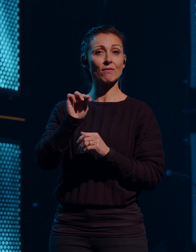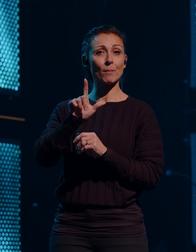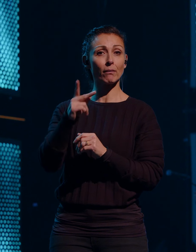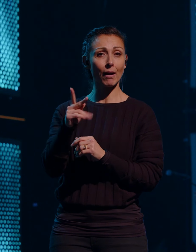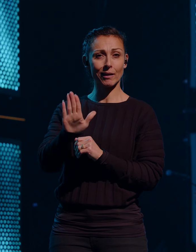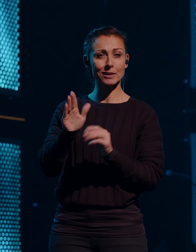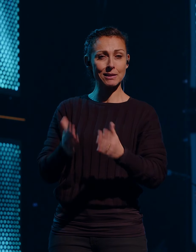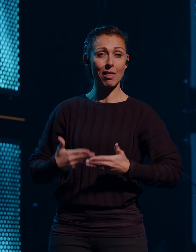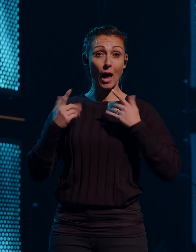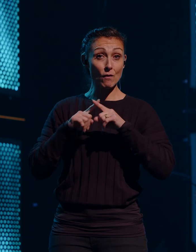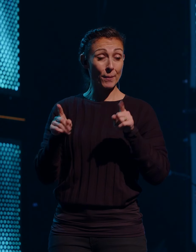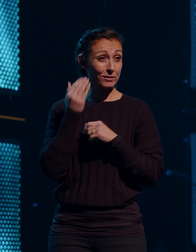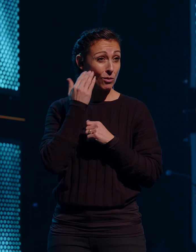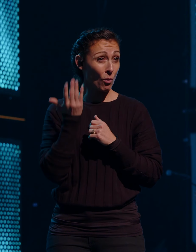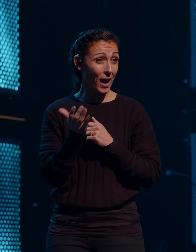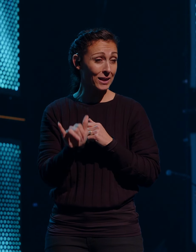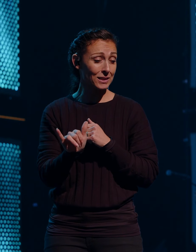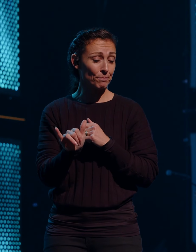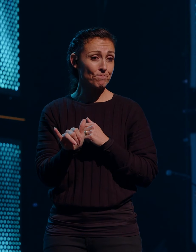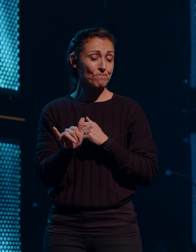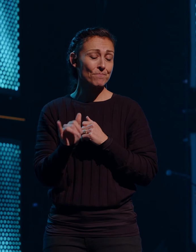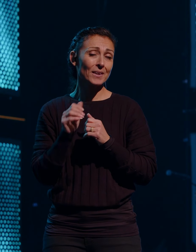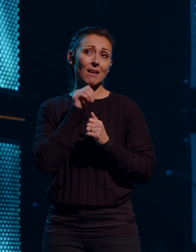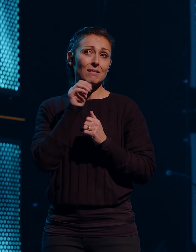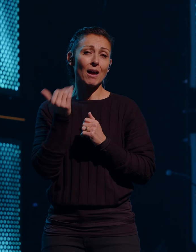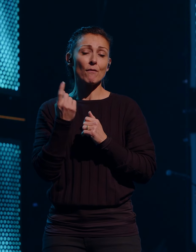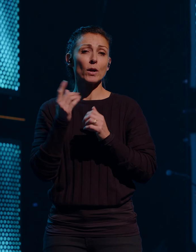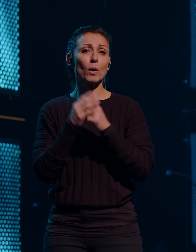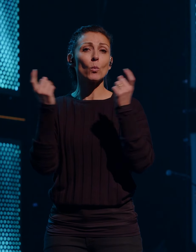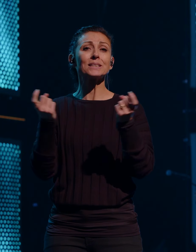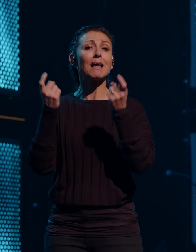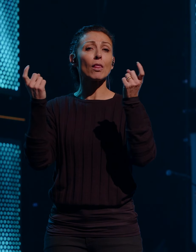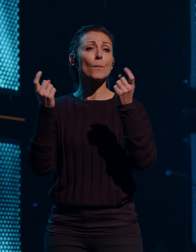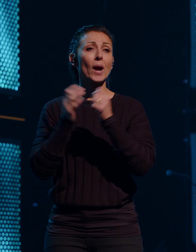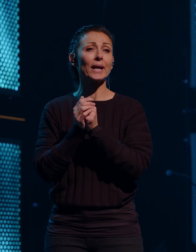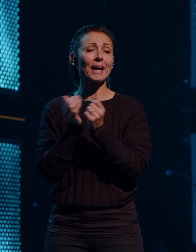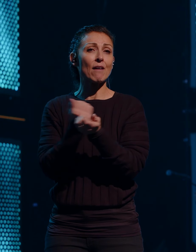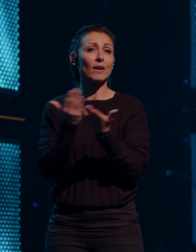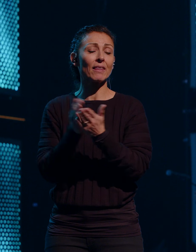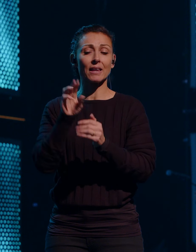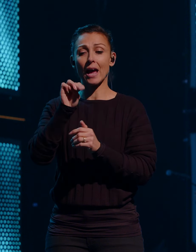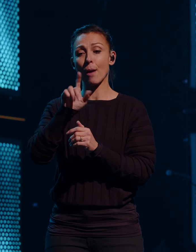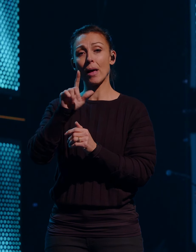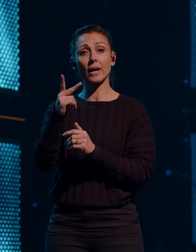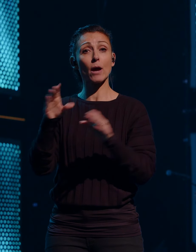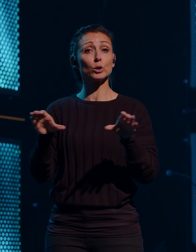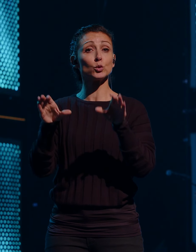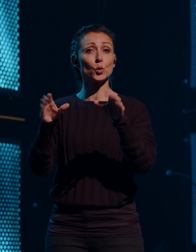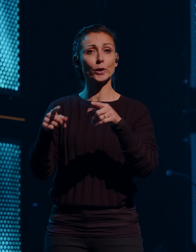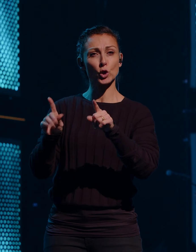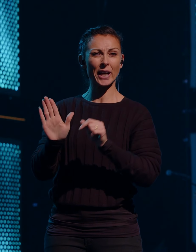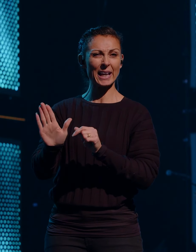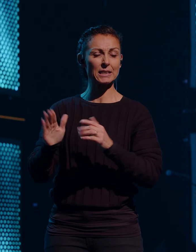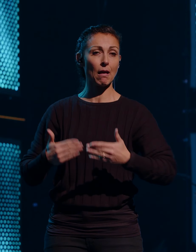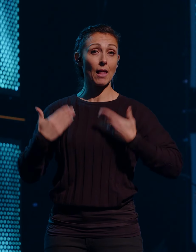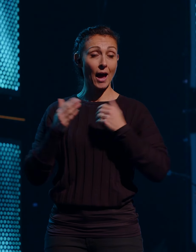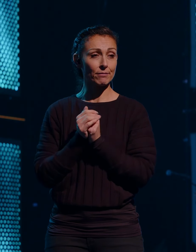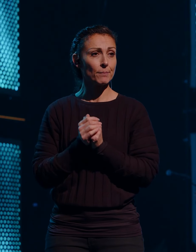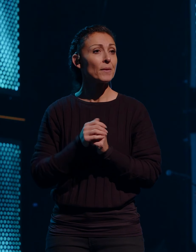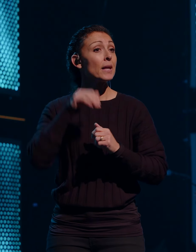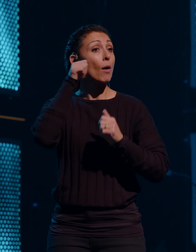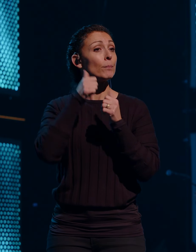that people were not celebrating what he was doing while he was alive. I read an article that the last Gallup poll to